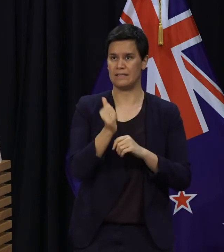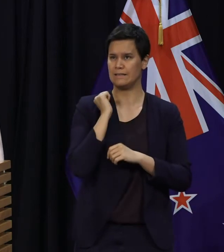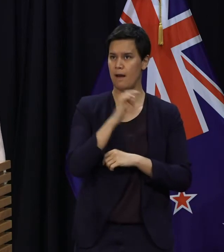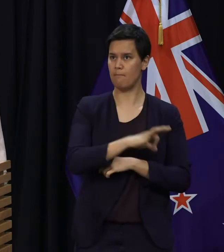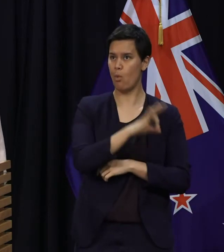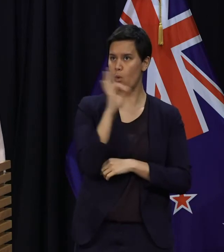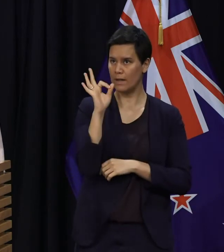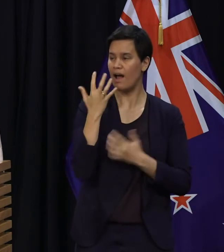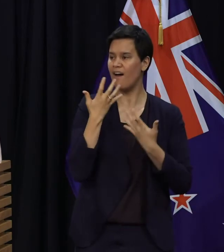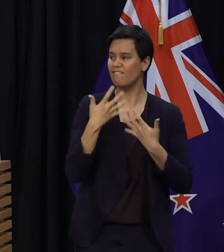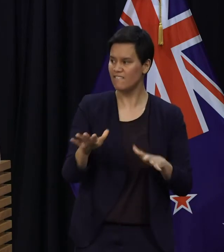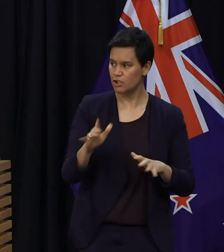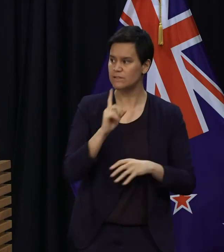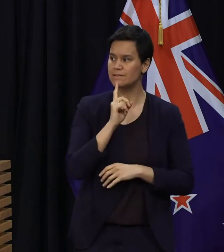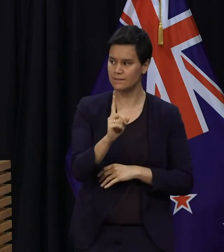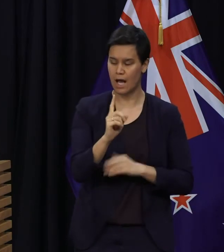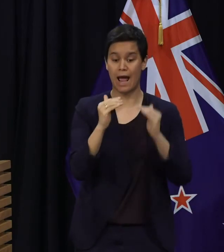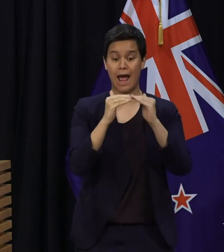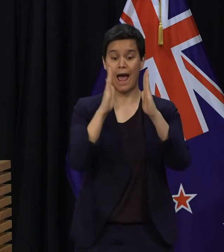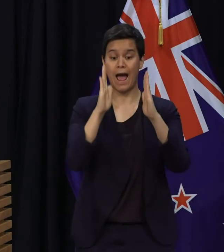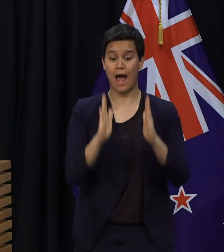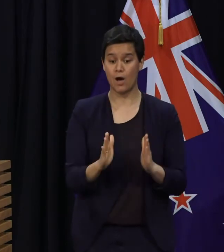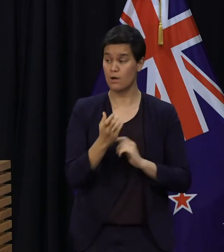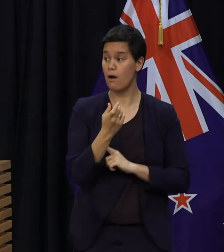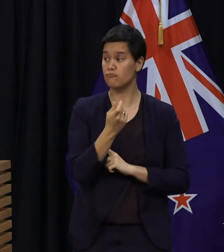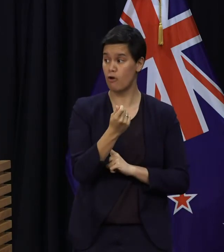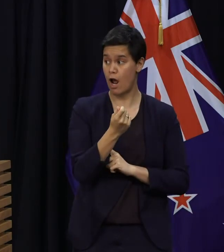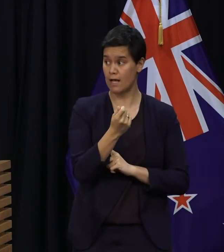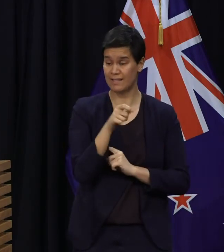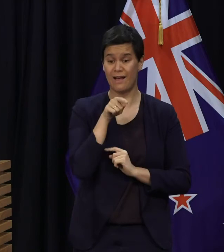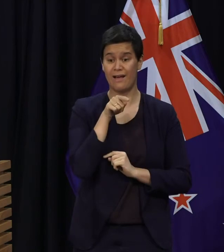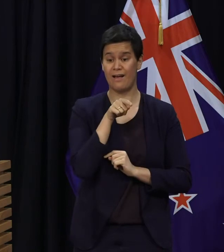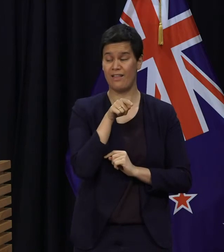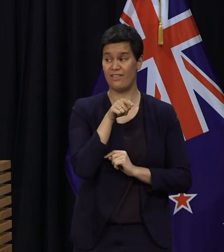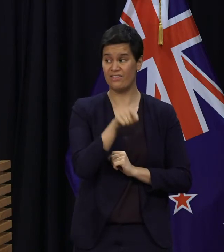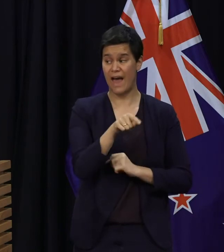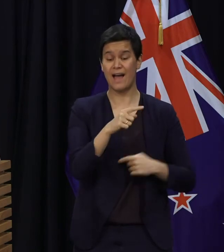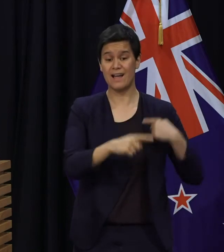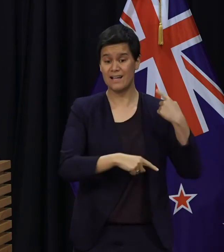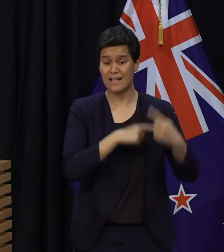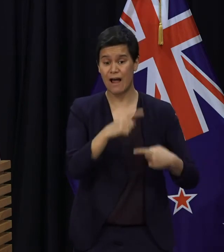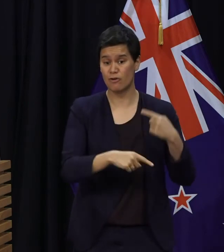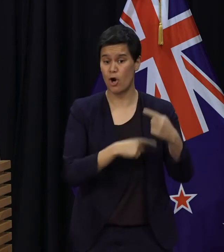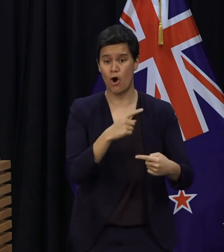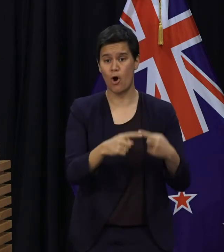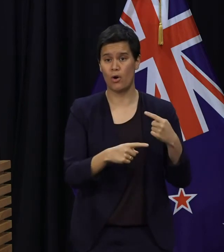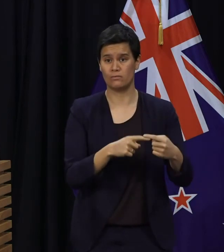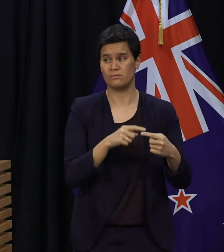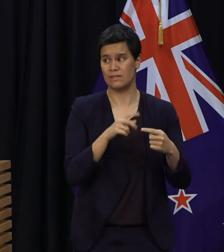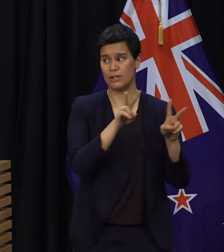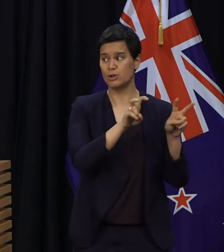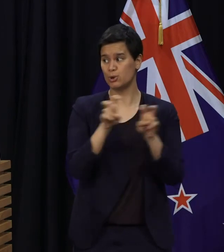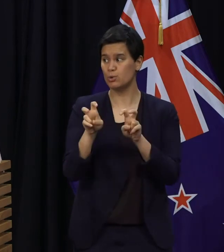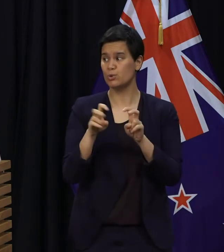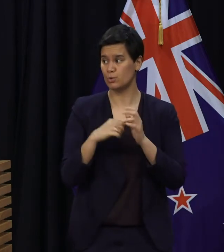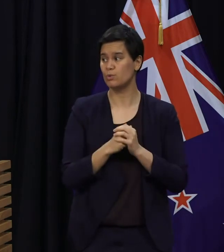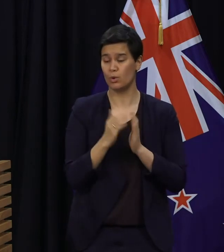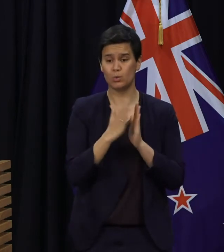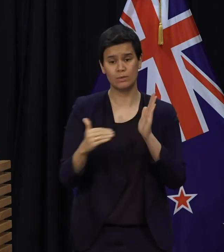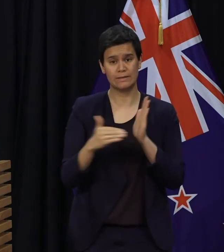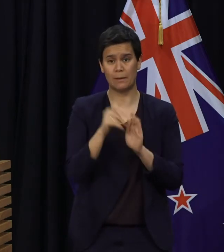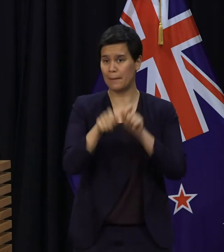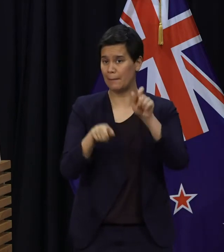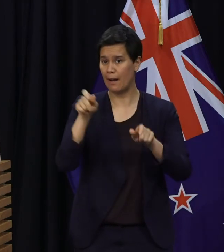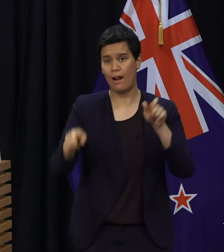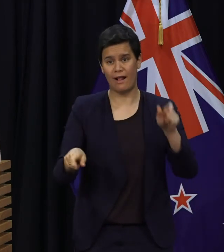I acknowledged that housing, as we did in the campaign, continues to be a considerable issue for New Zealand,